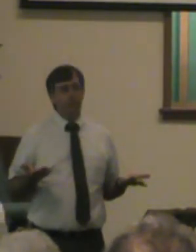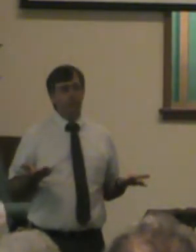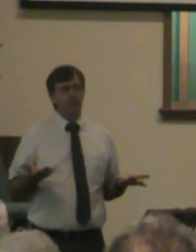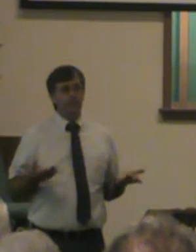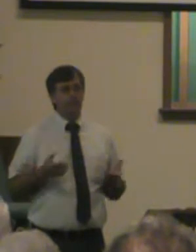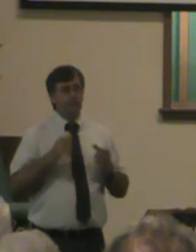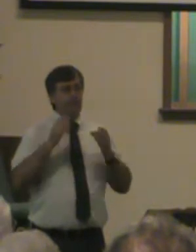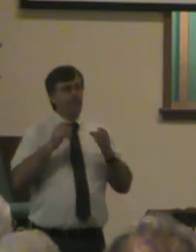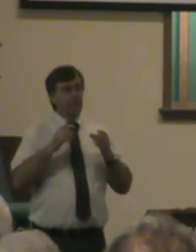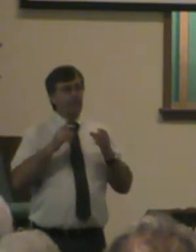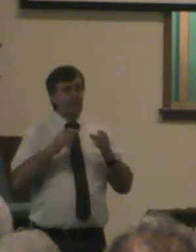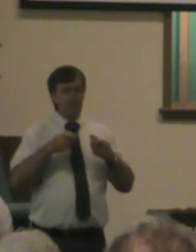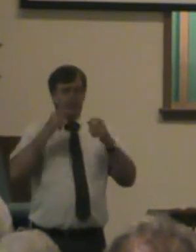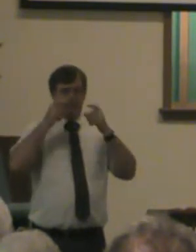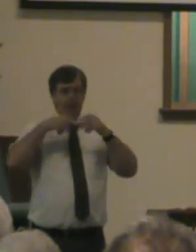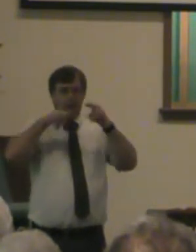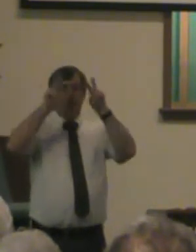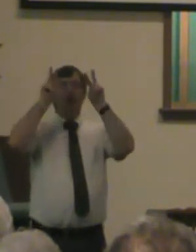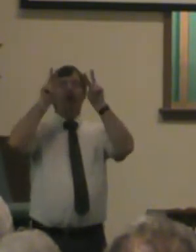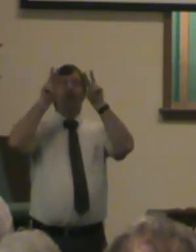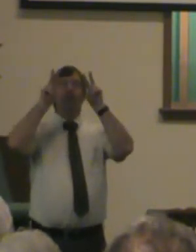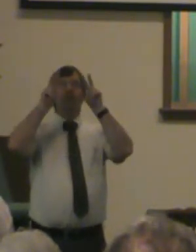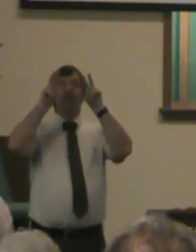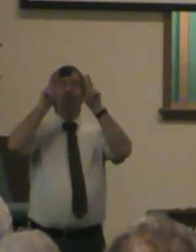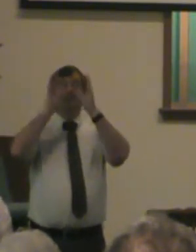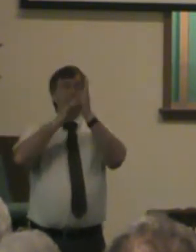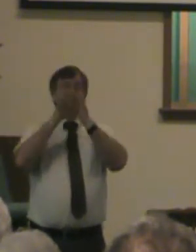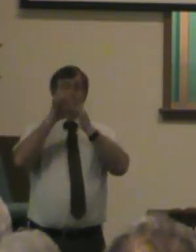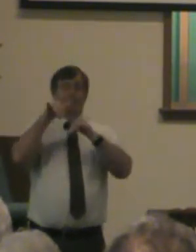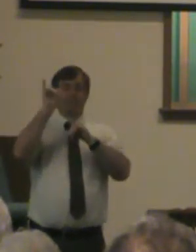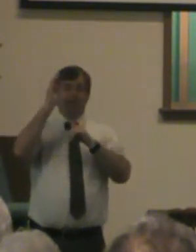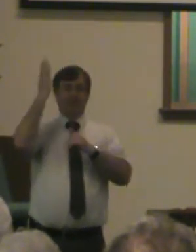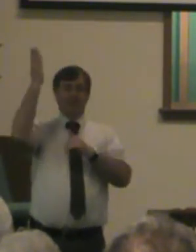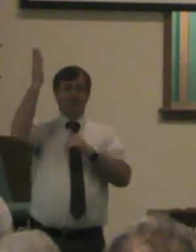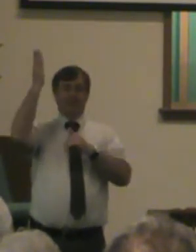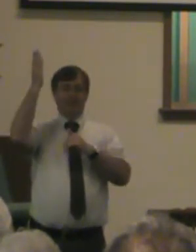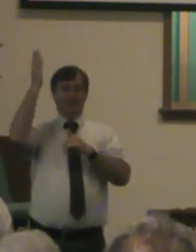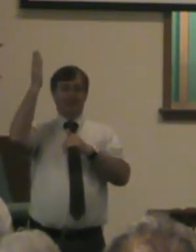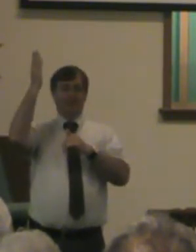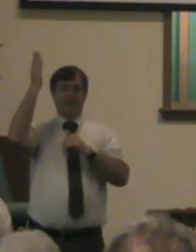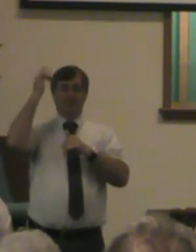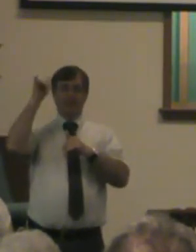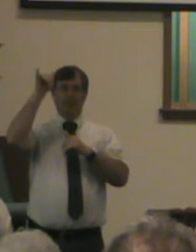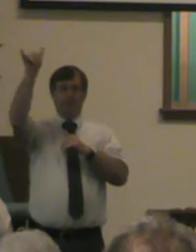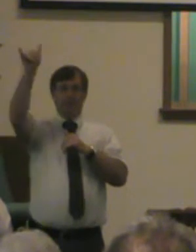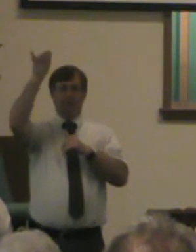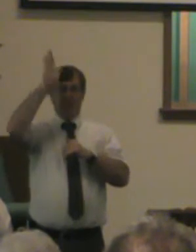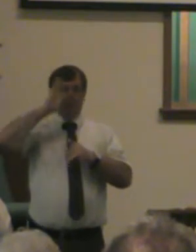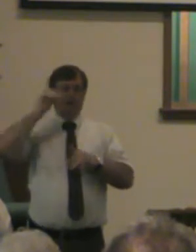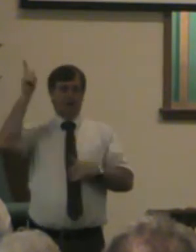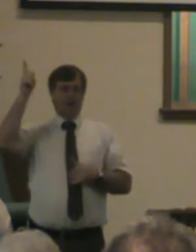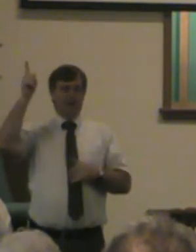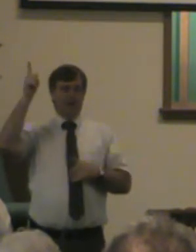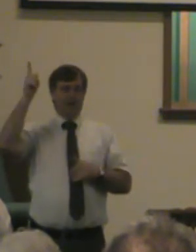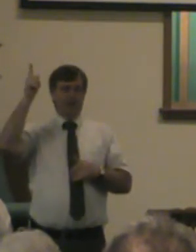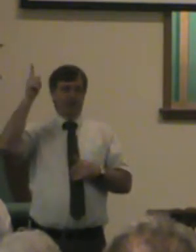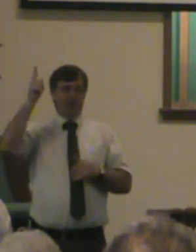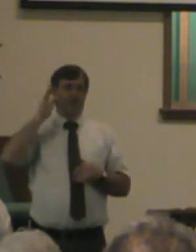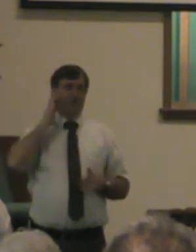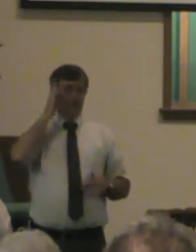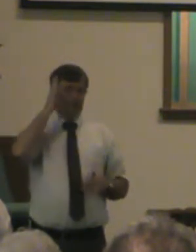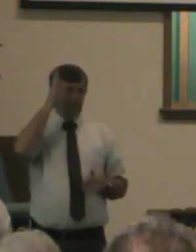Now look up. He's still there. He's the forever God who'll be